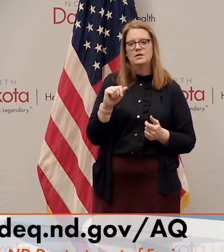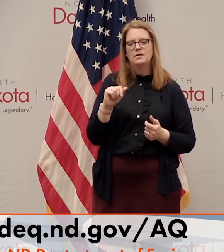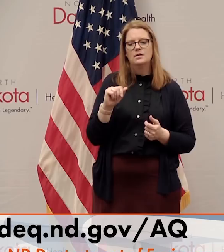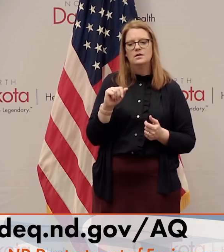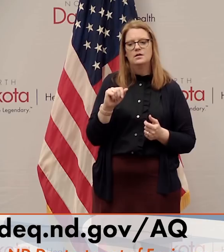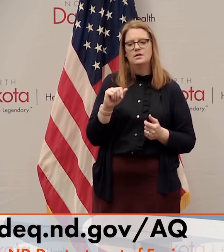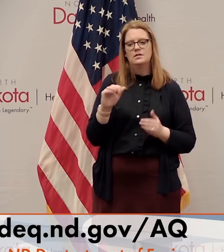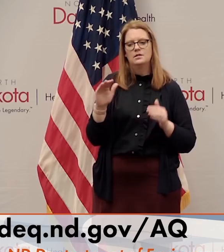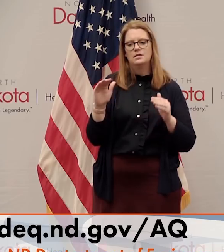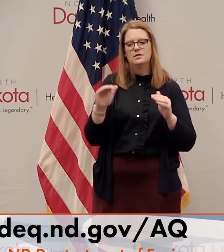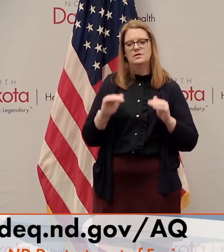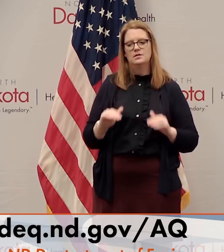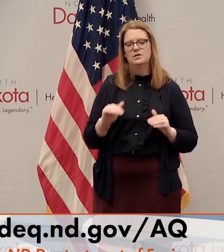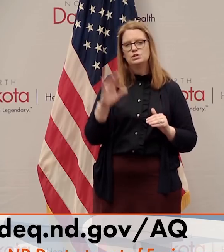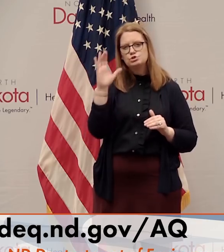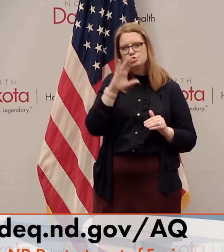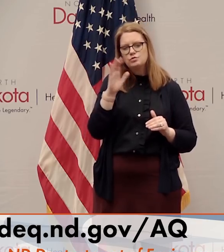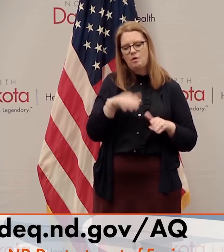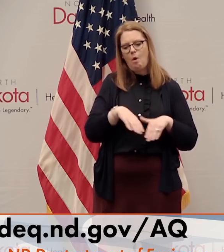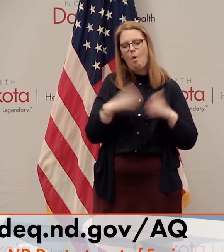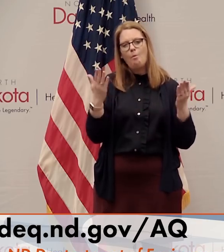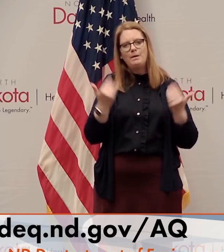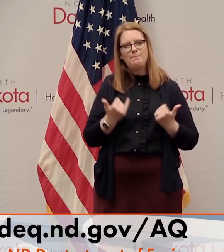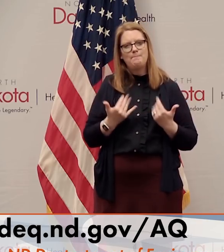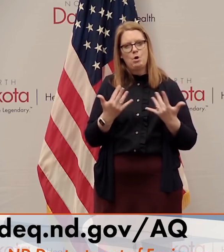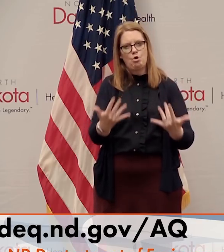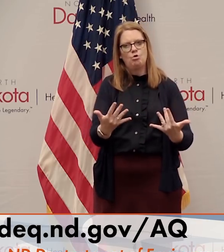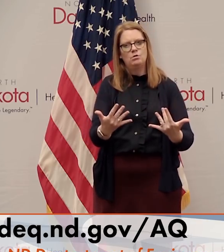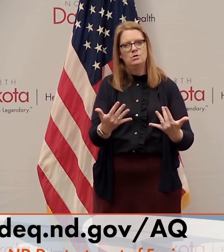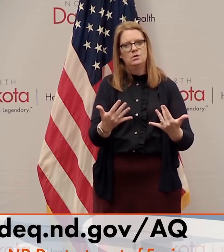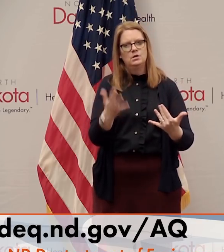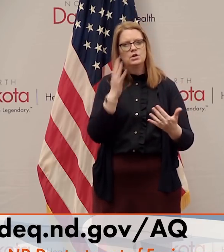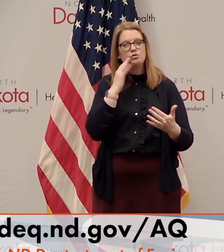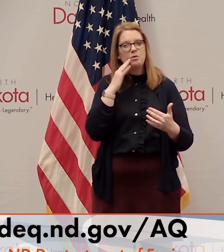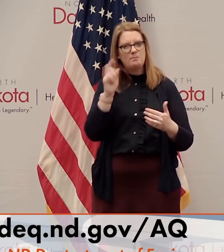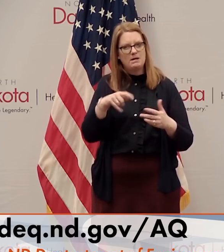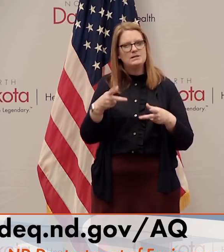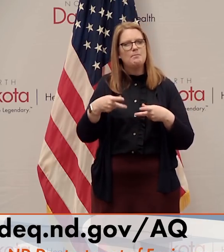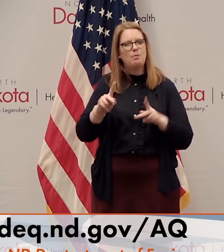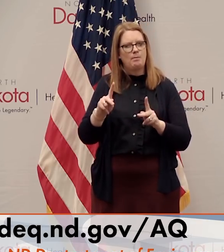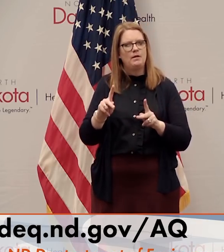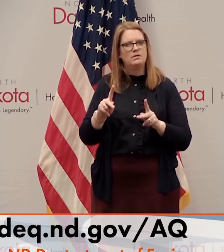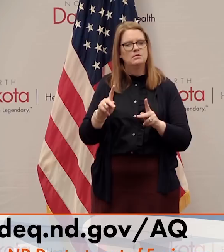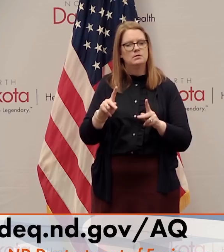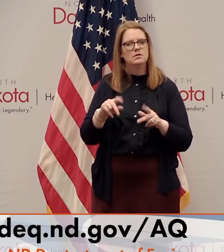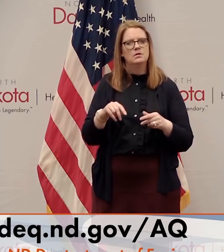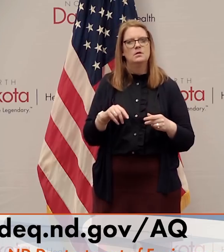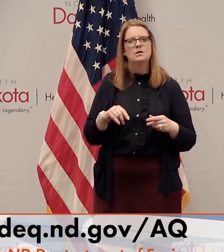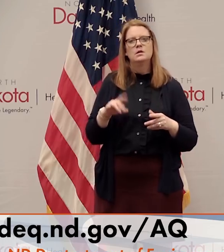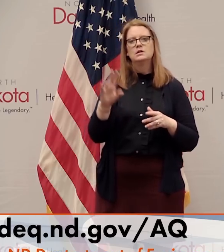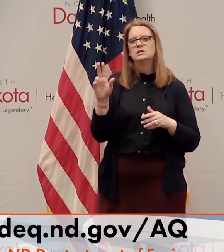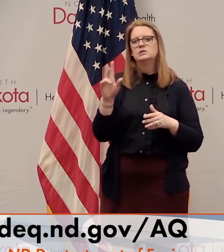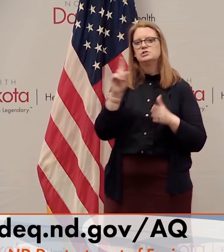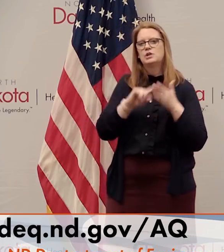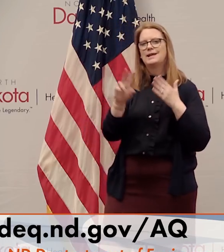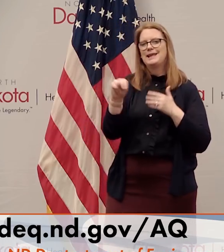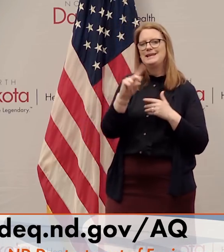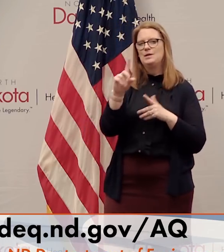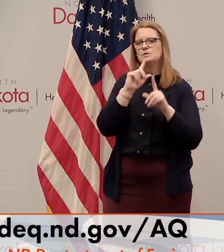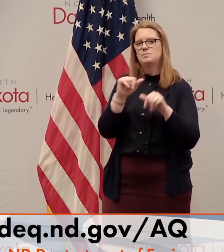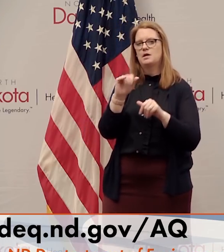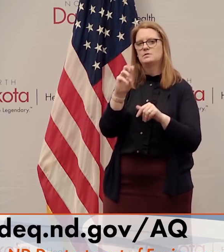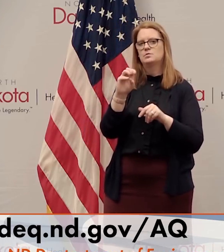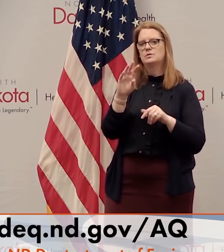then under that, search for open burning and the permitting required. Also, check on the ND Response website